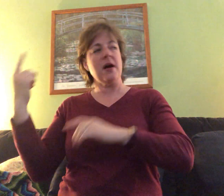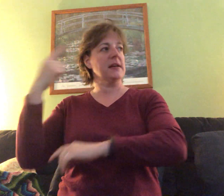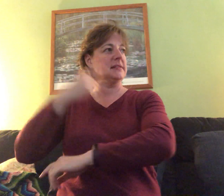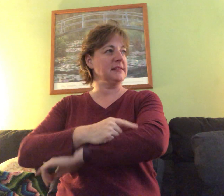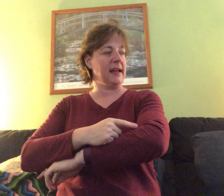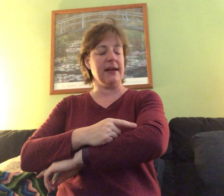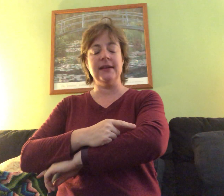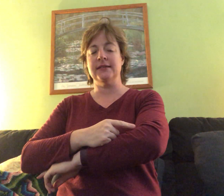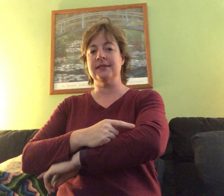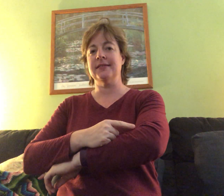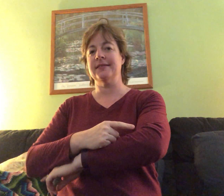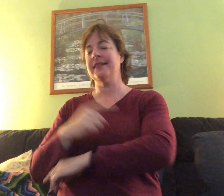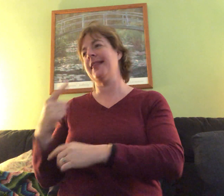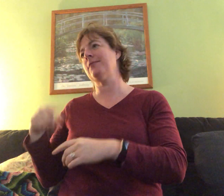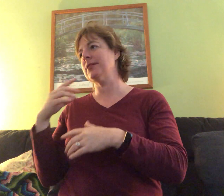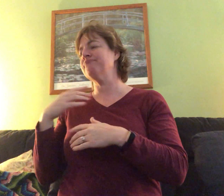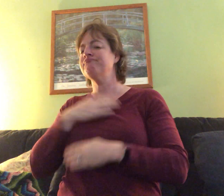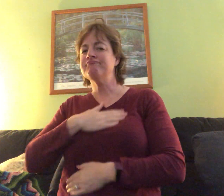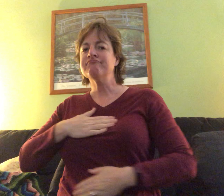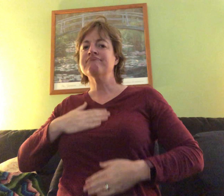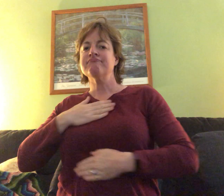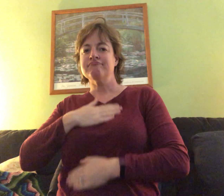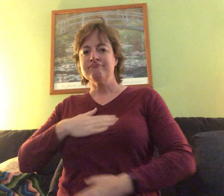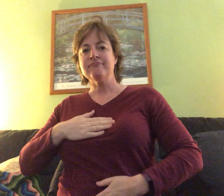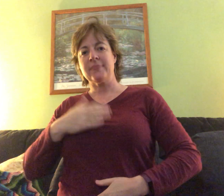Hi, I'm Maureen Oldham, and I would like to share with you a very favorite